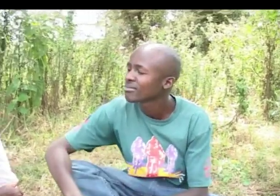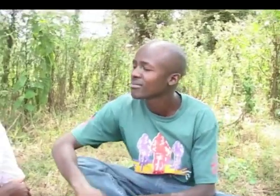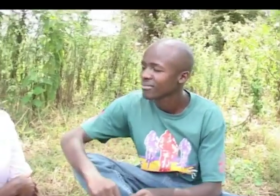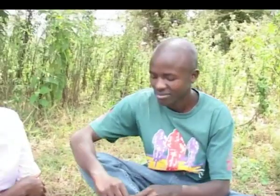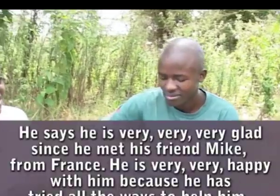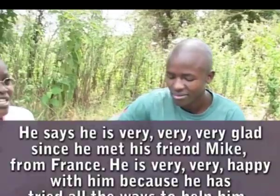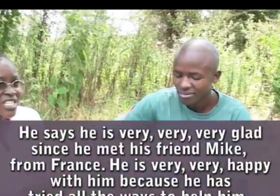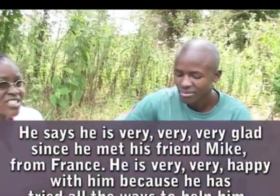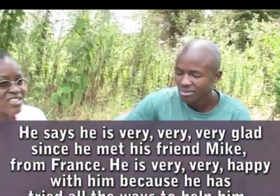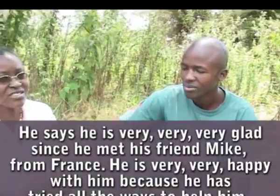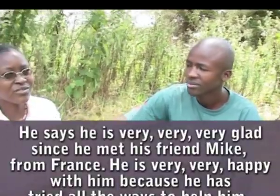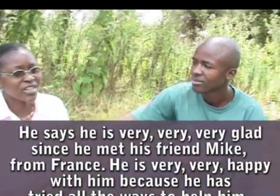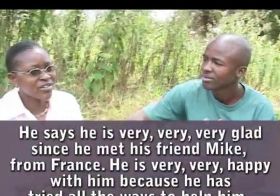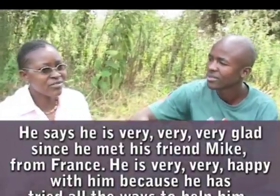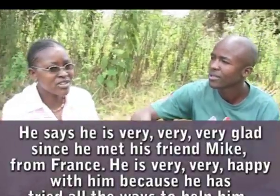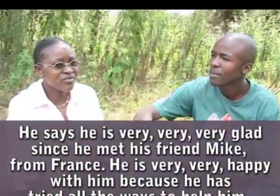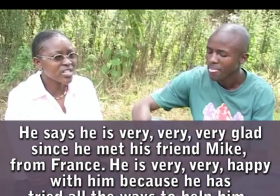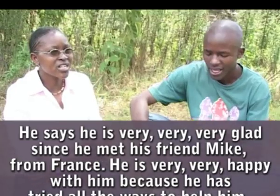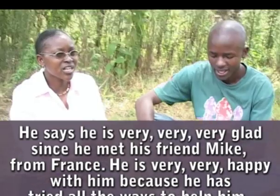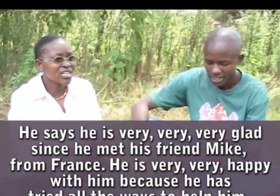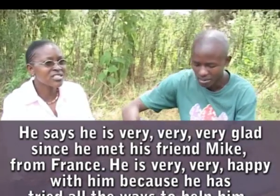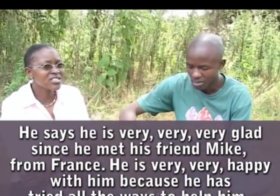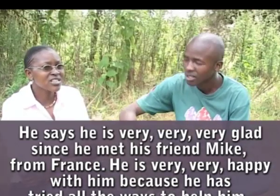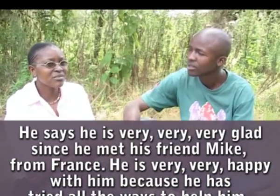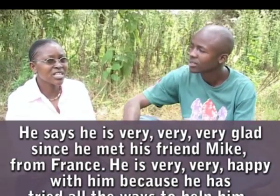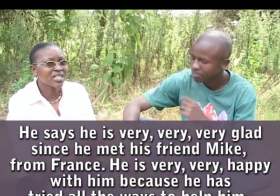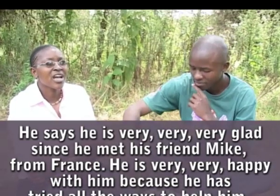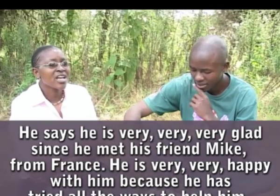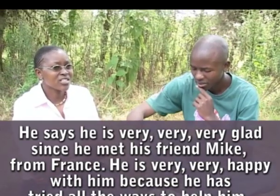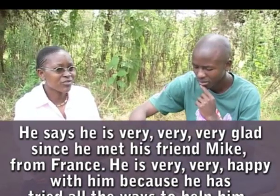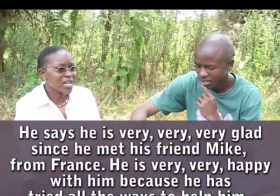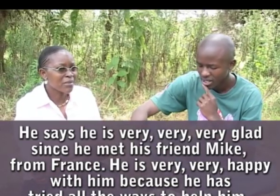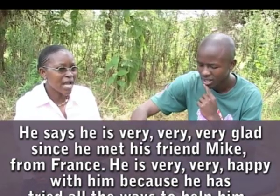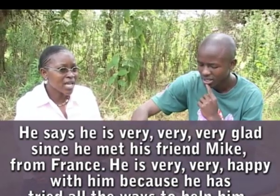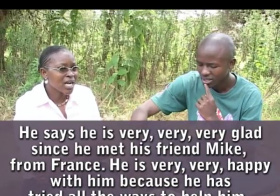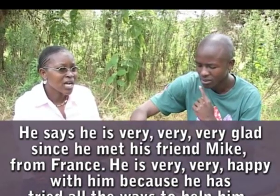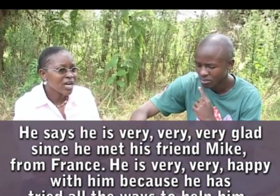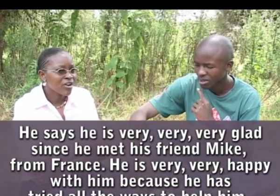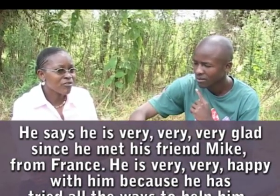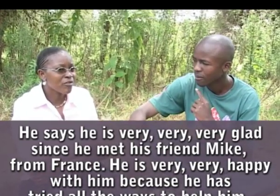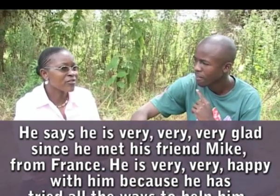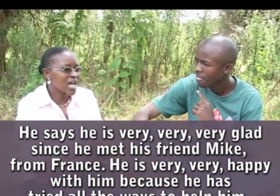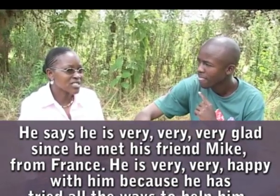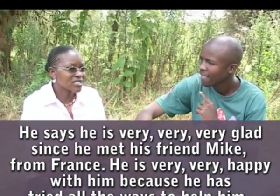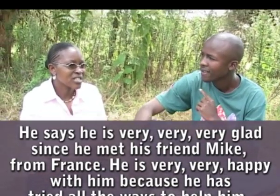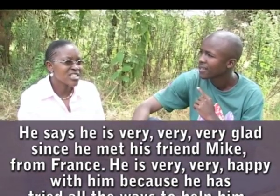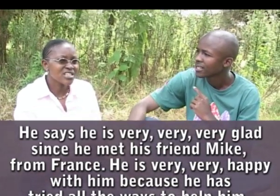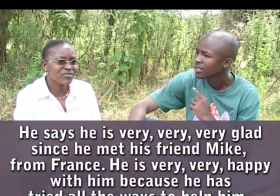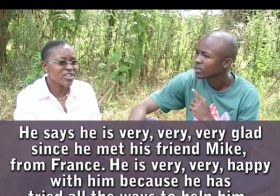Okay. He says he is very, very, very glad since he met his friend Mike from France. He is very,